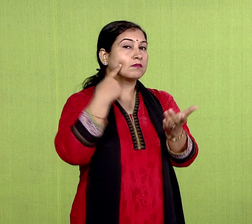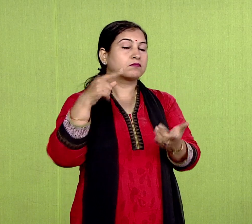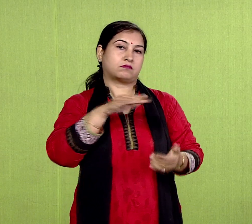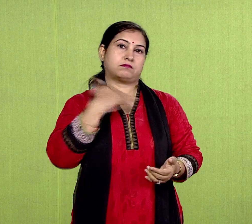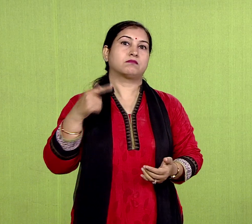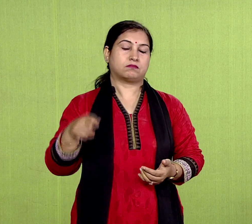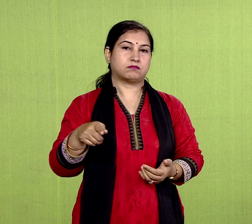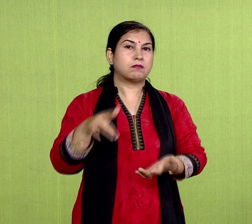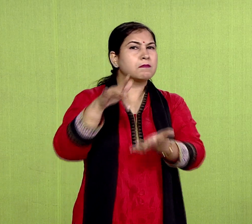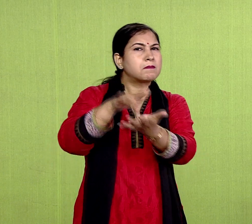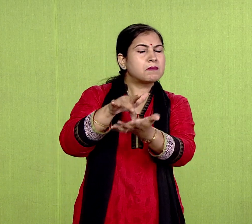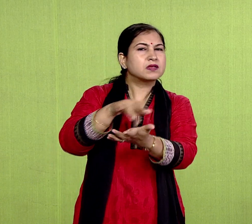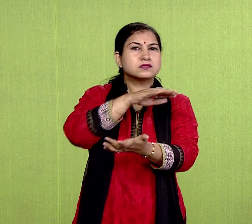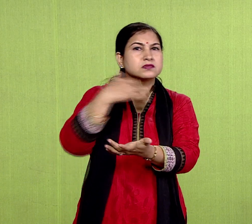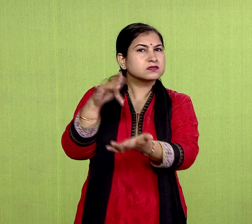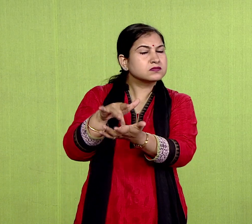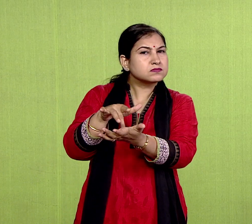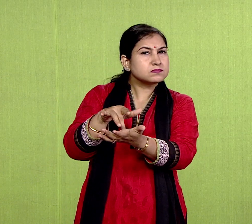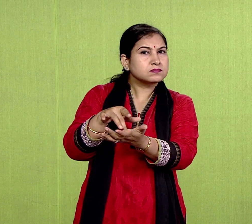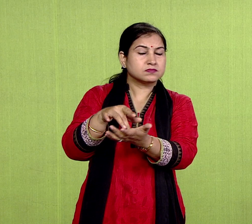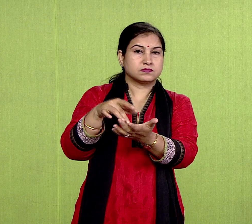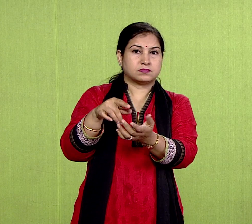near Rajagriha